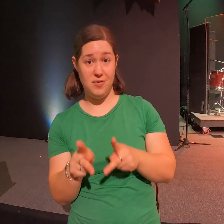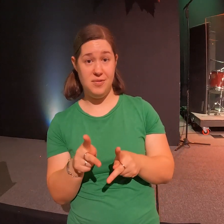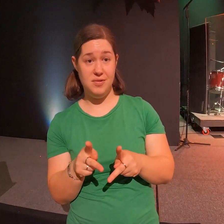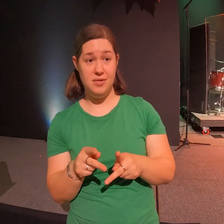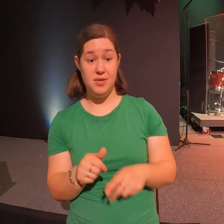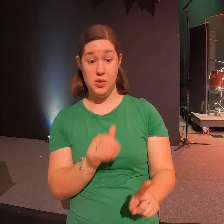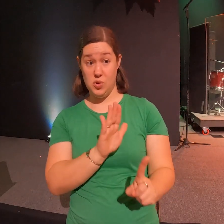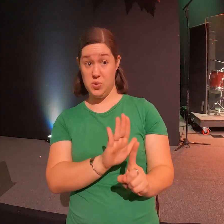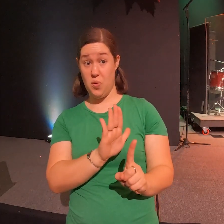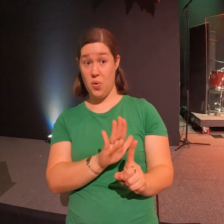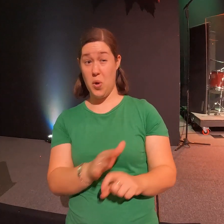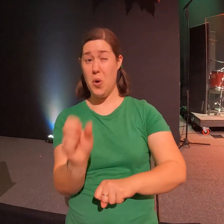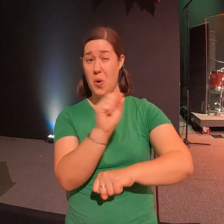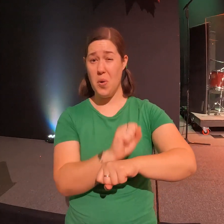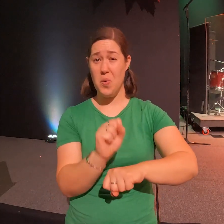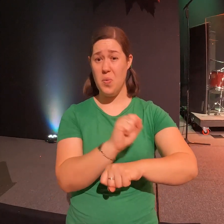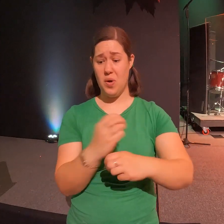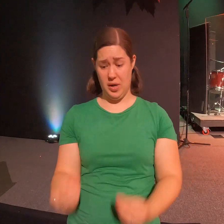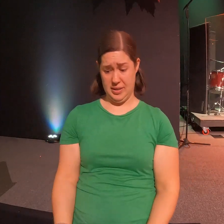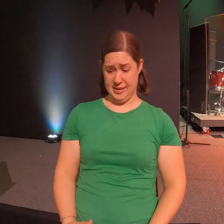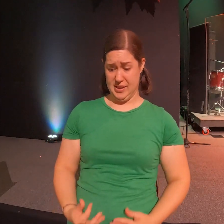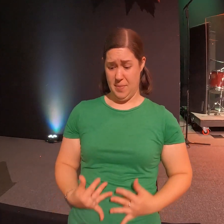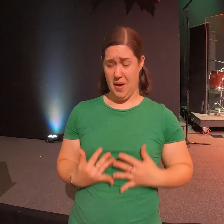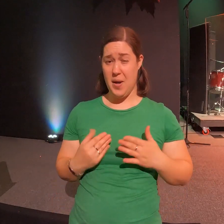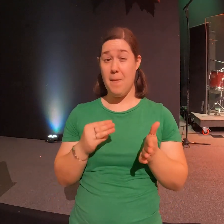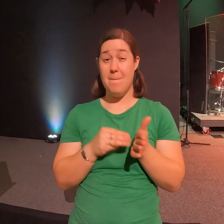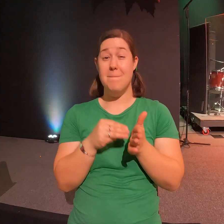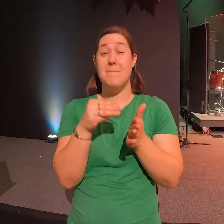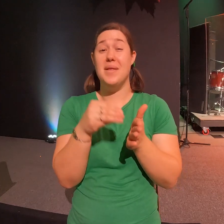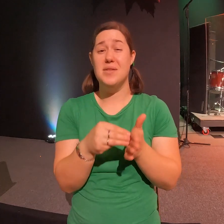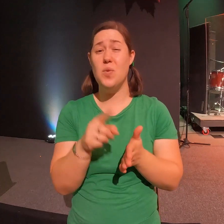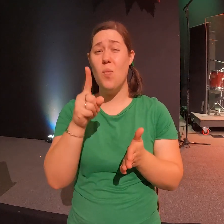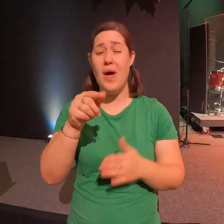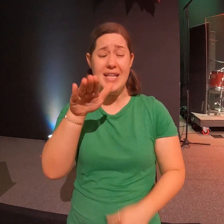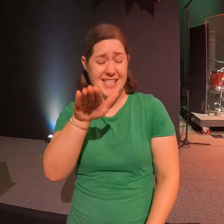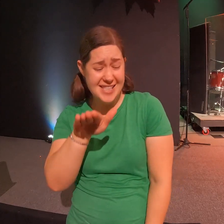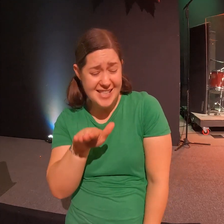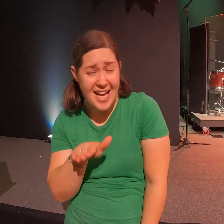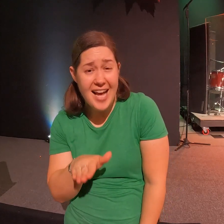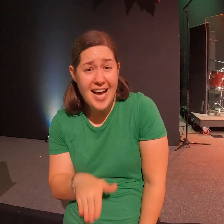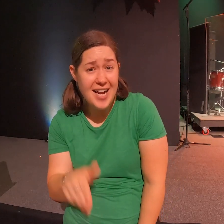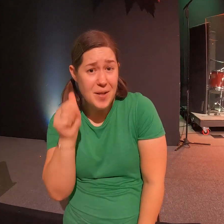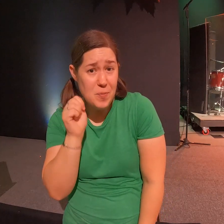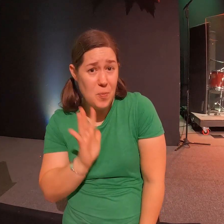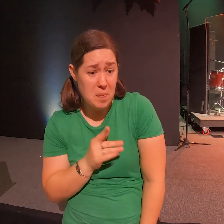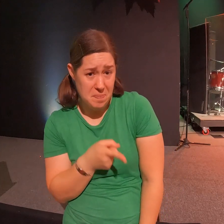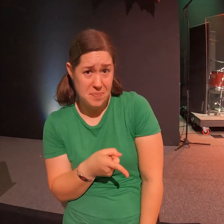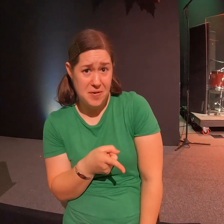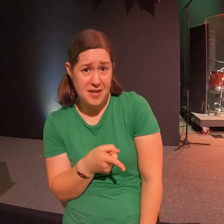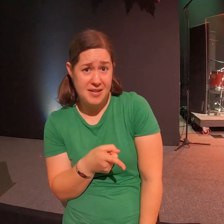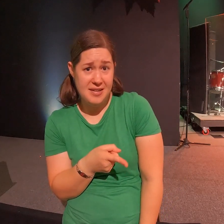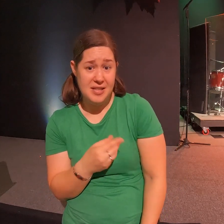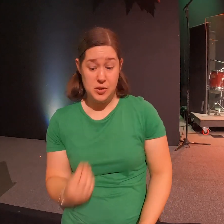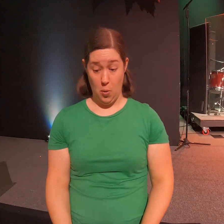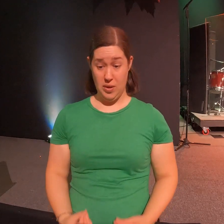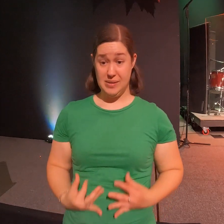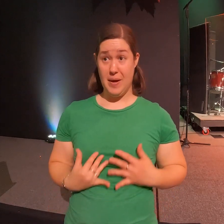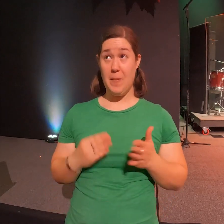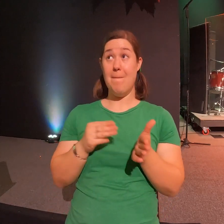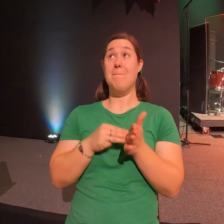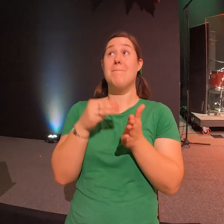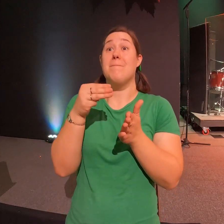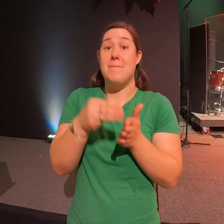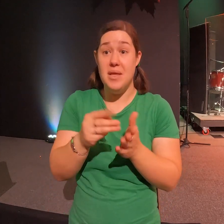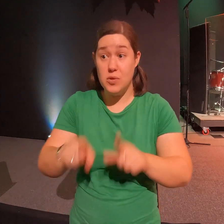Her work inspired millions. One little tiny lady inspired millions to go out and give